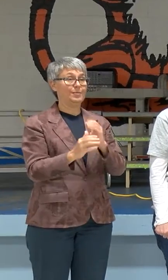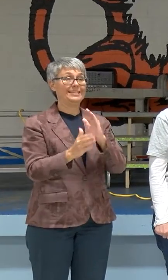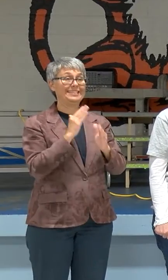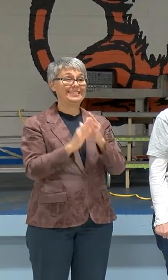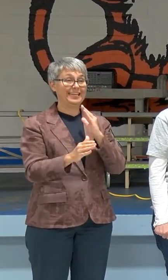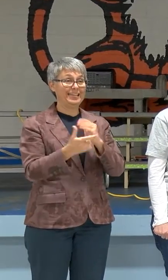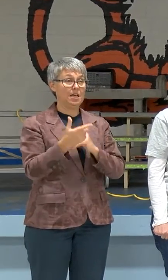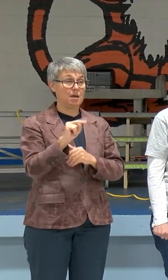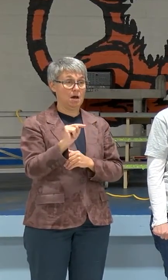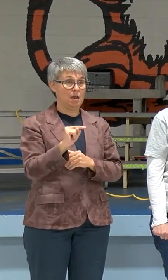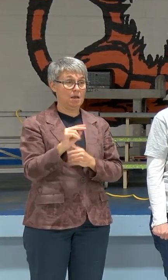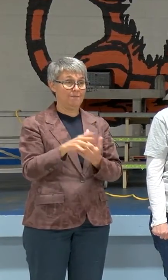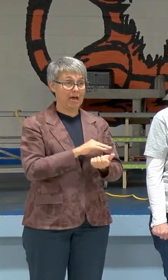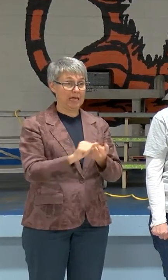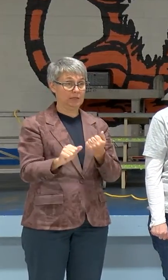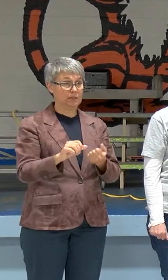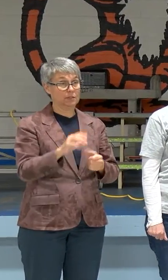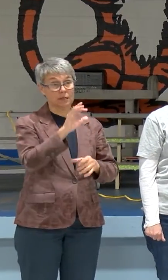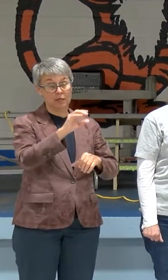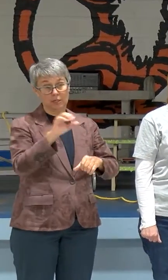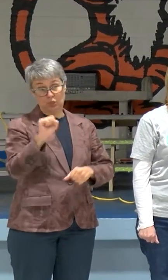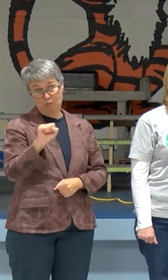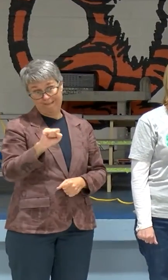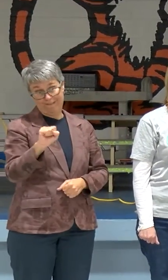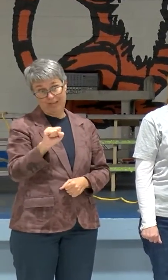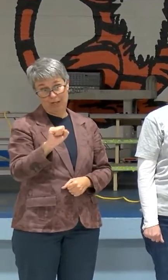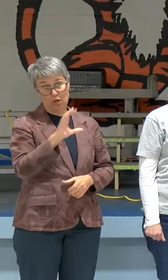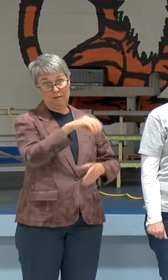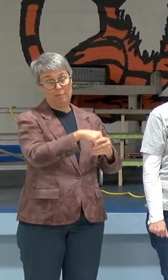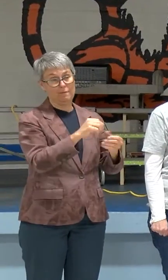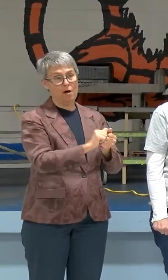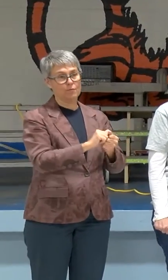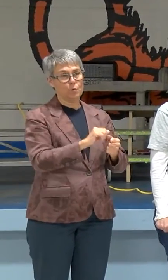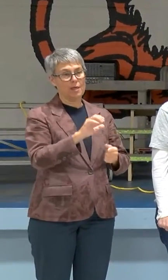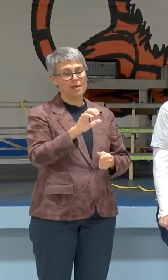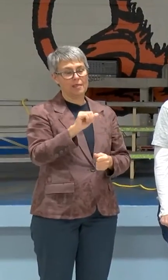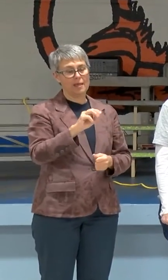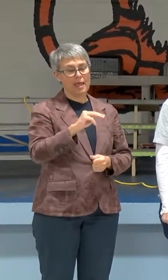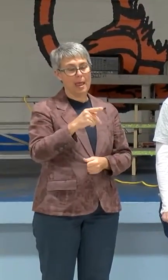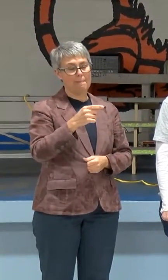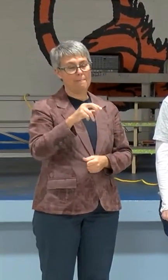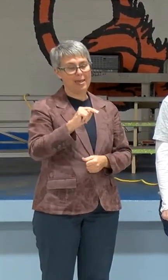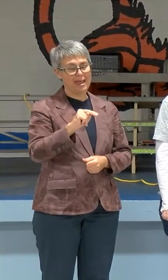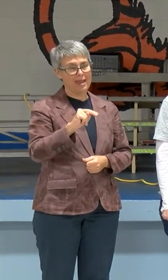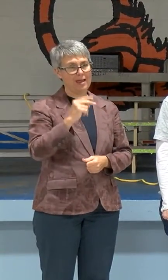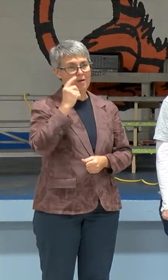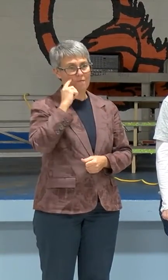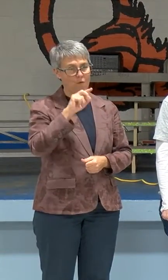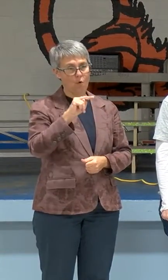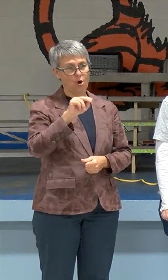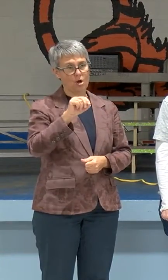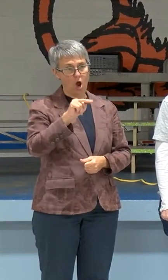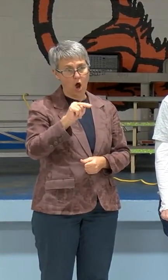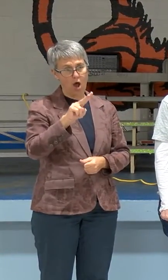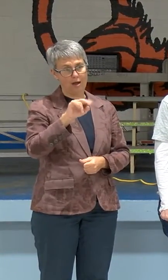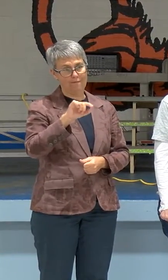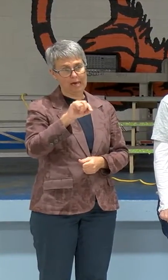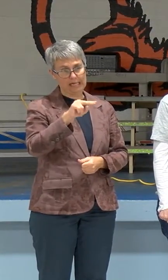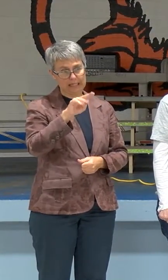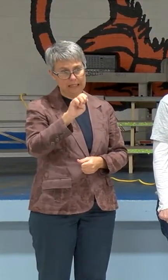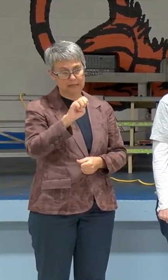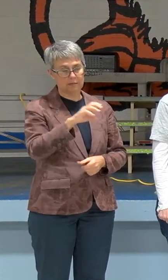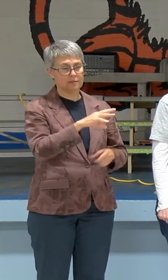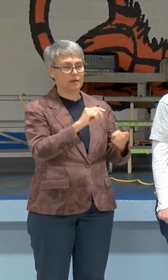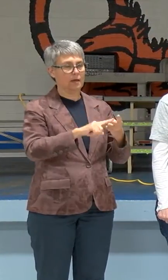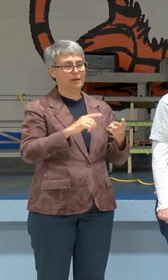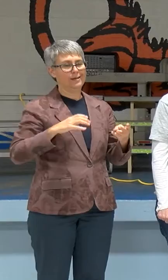in Springfield. We've been working with the Campaign for Nonviolence. We've met with ROCA, trying to find our way to how we can assist